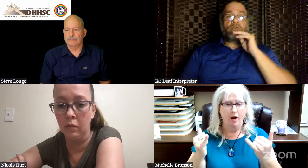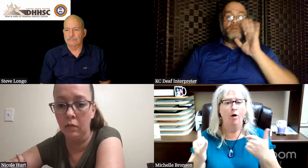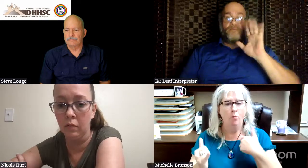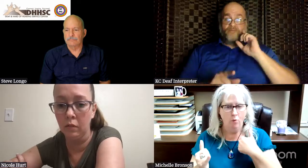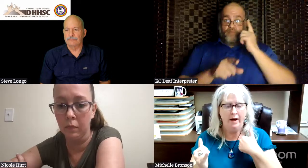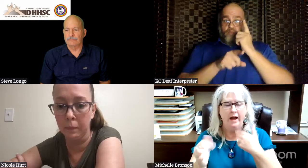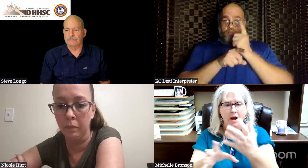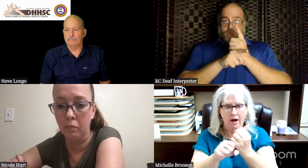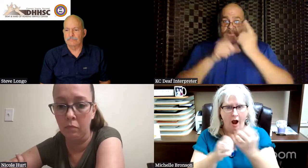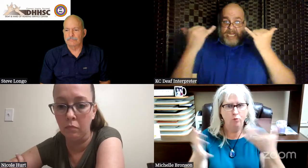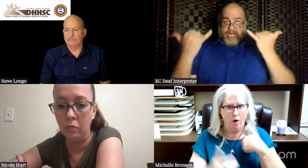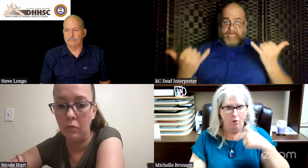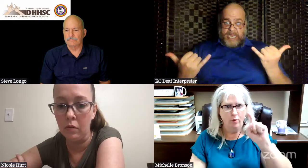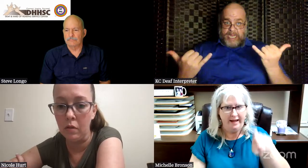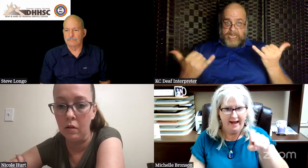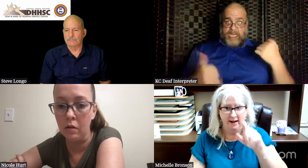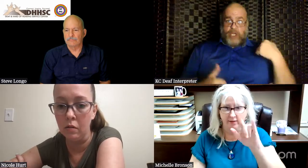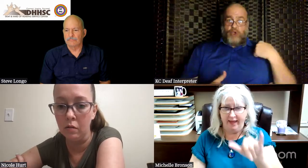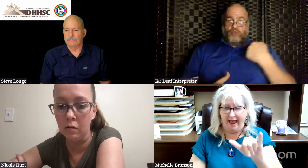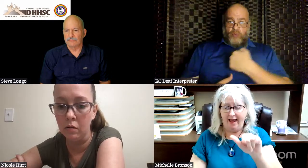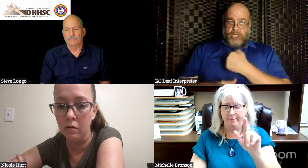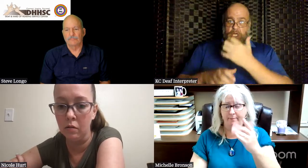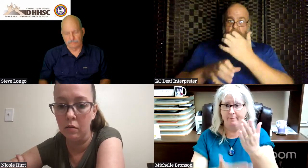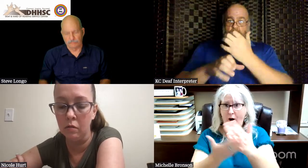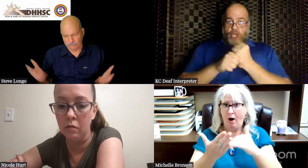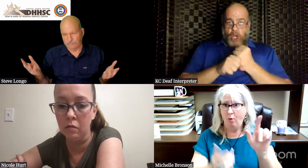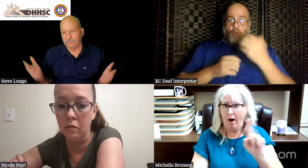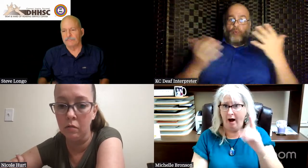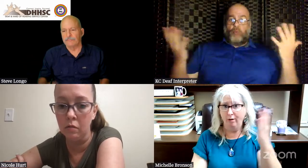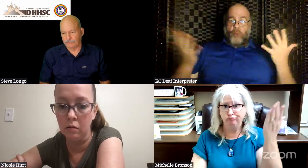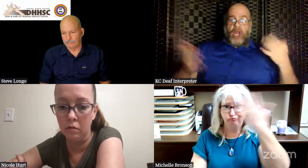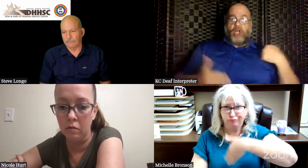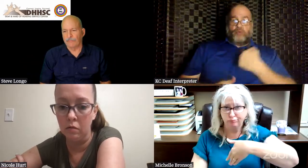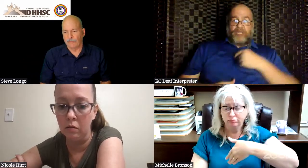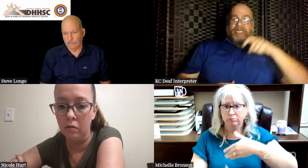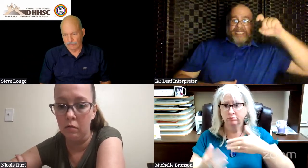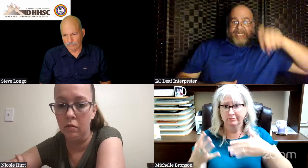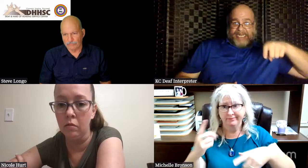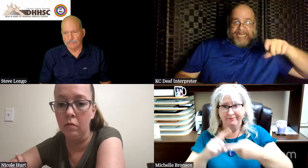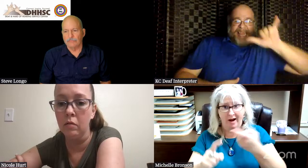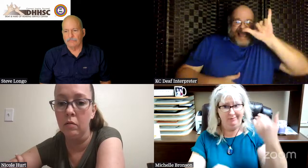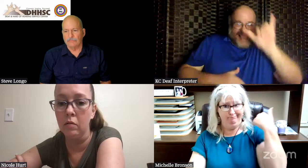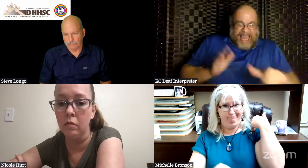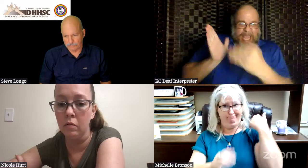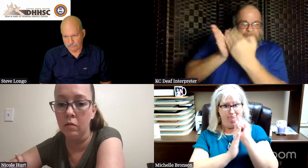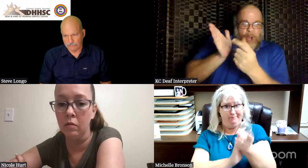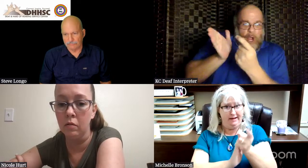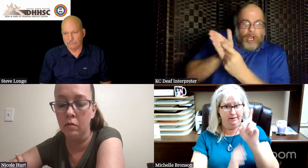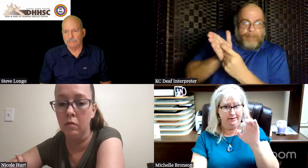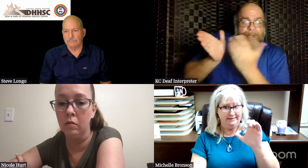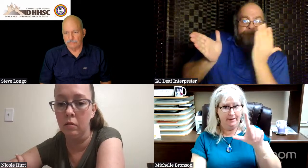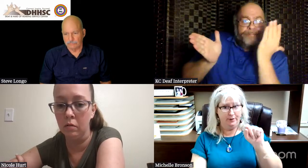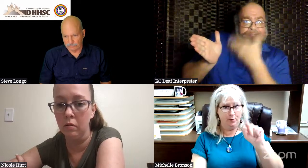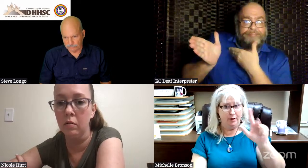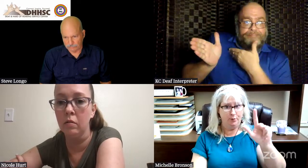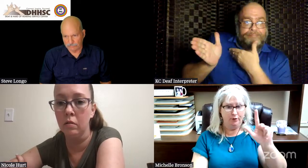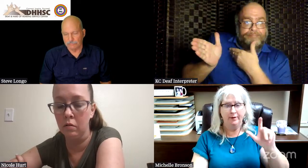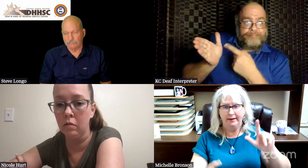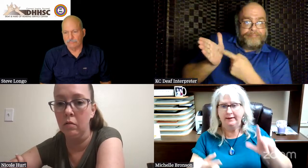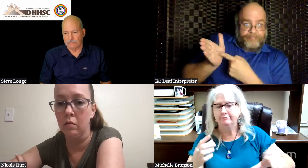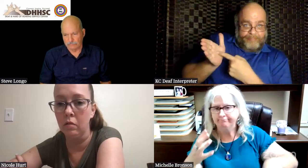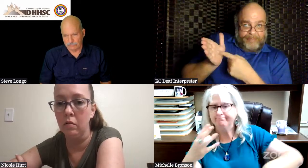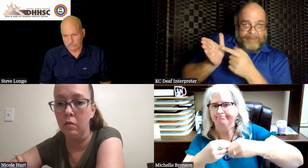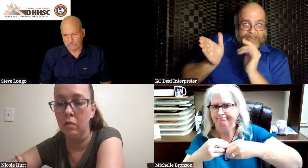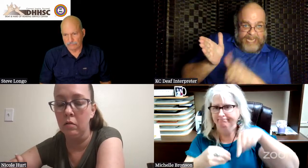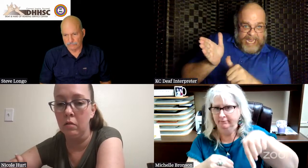This is Michelle. So for now, we've gotten what we need.